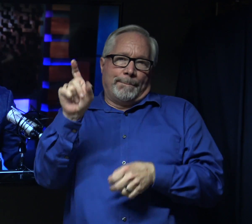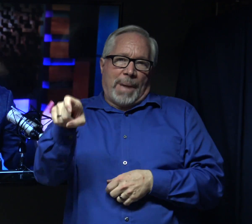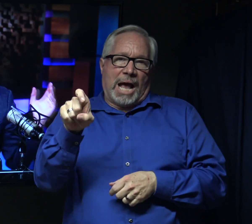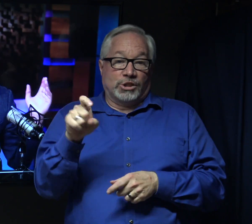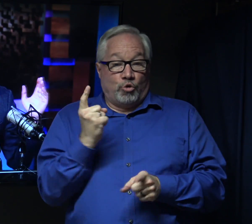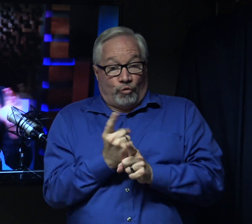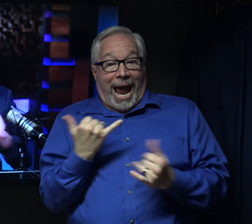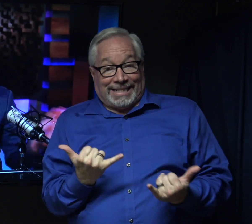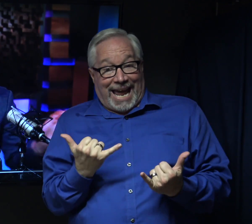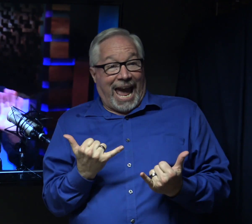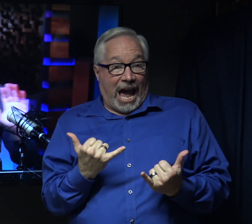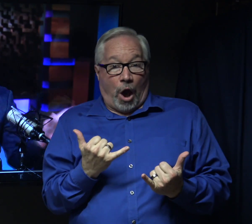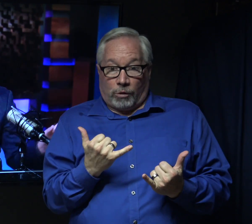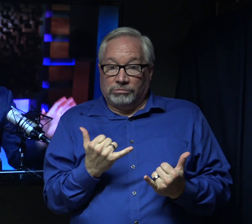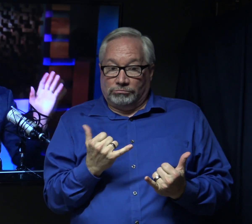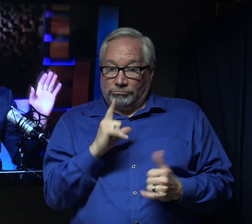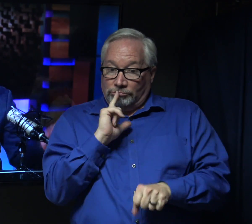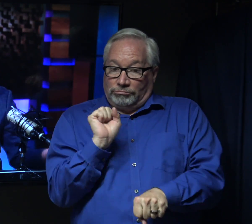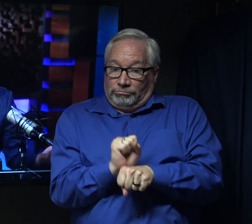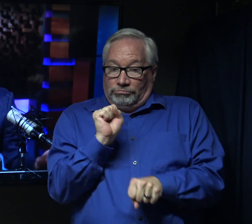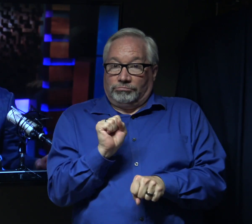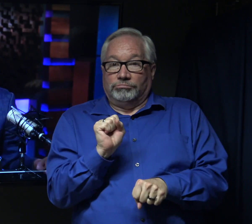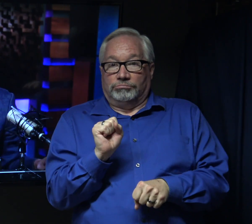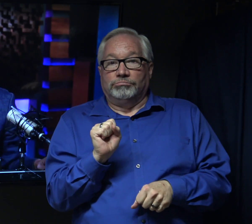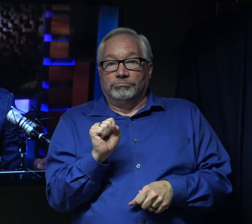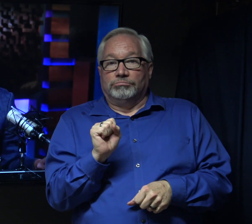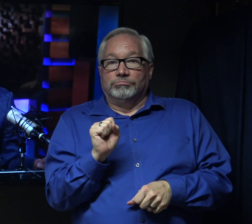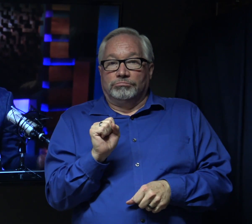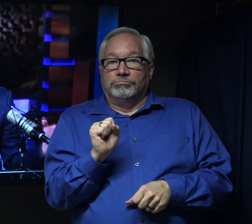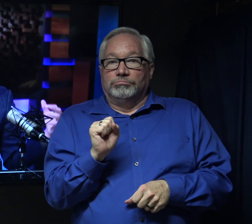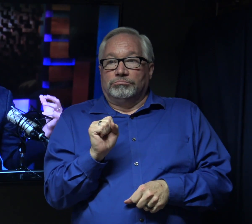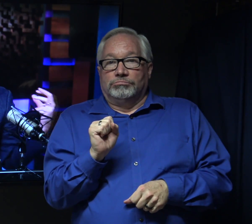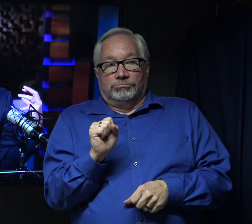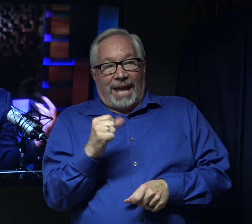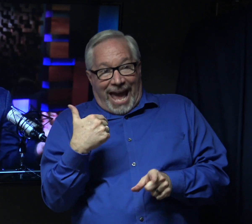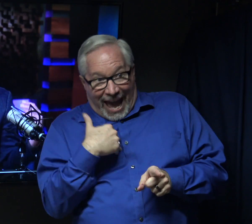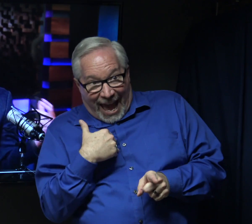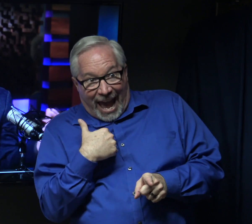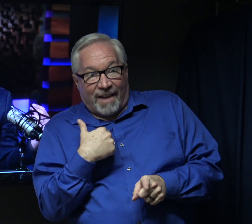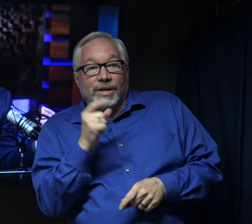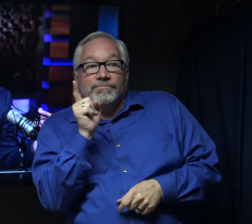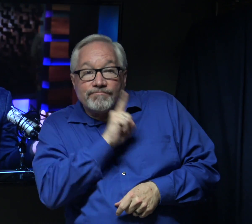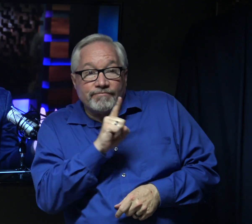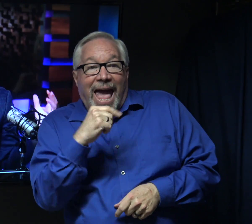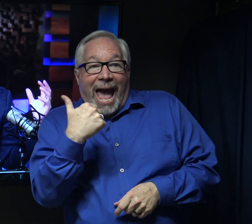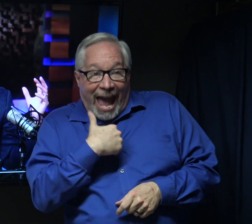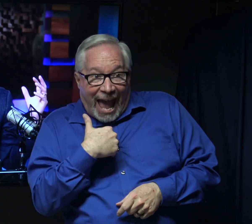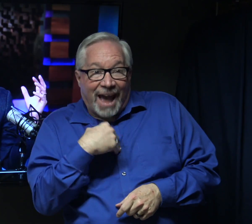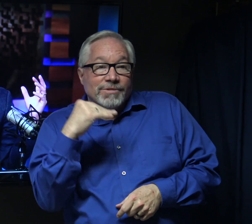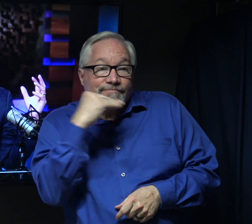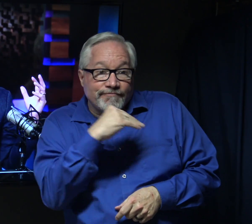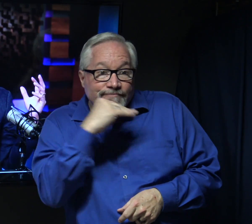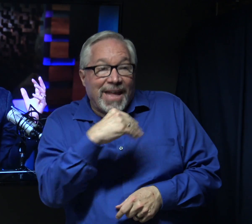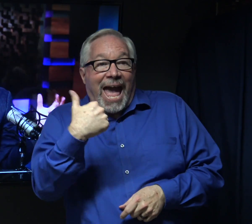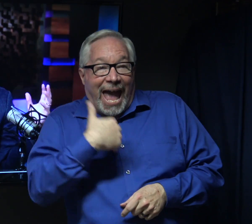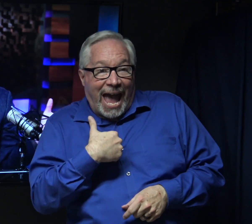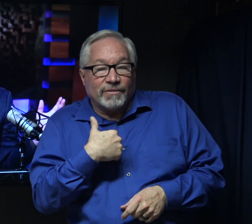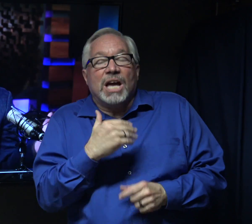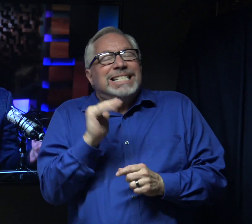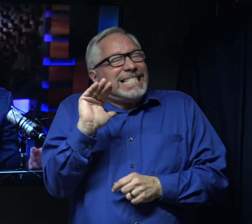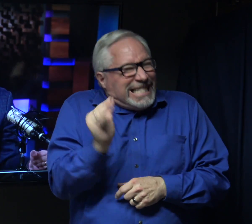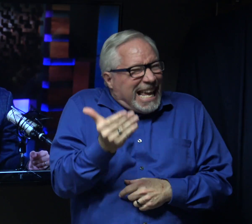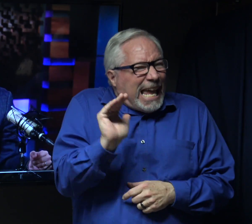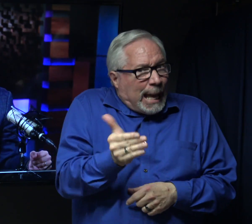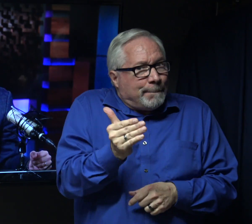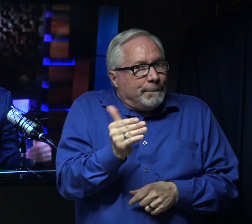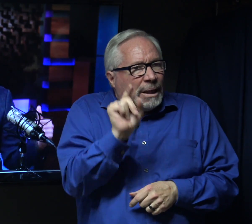right now that there is guaranteed 100% we've got the hard evidence of fraud. We've got a lot of circumstantial evidence of big issues